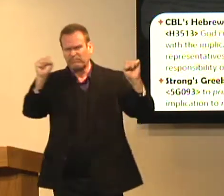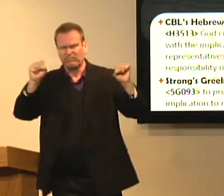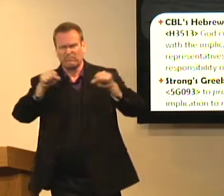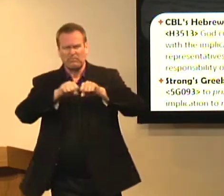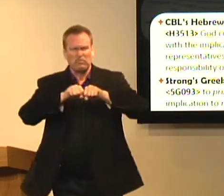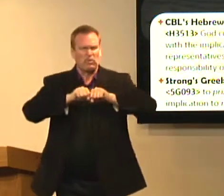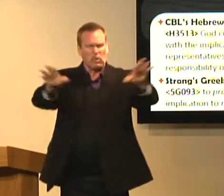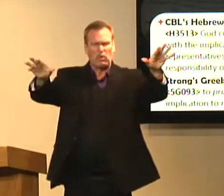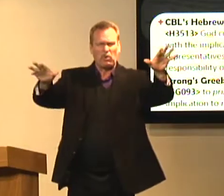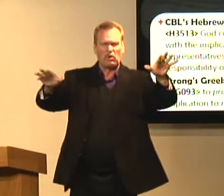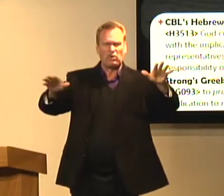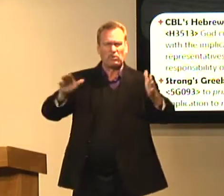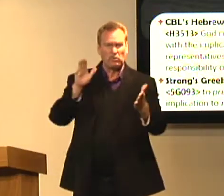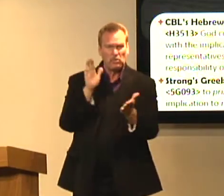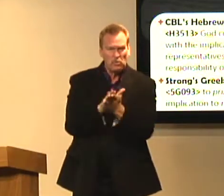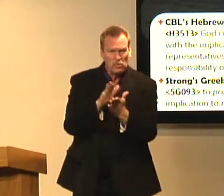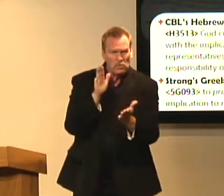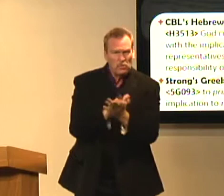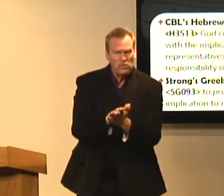it's really commonplace to see kids